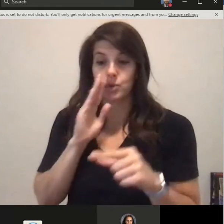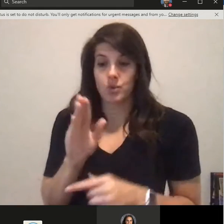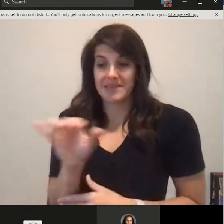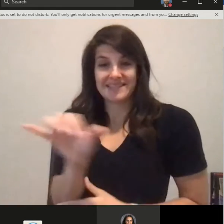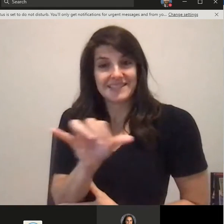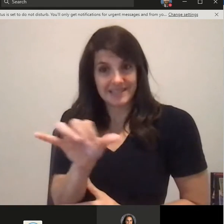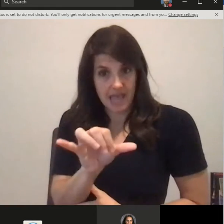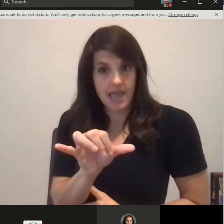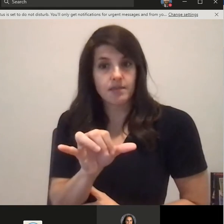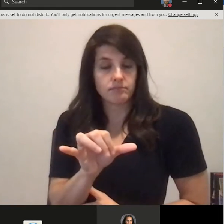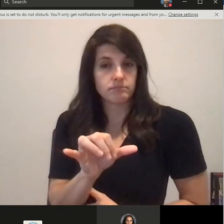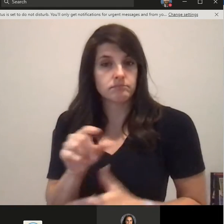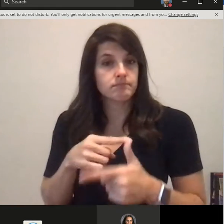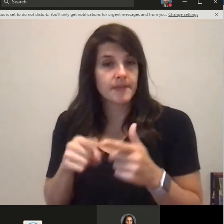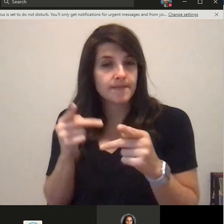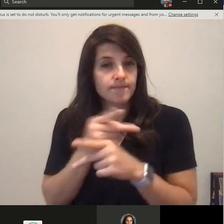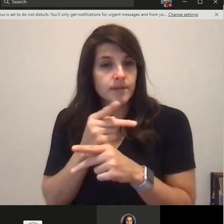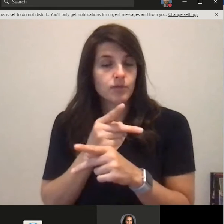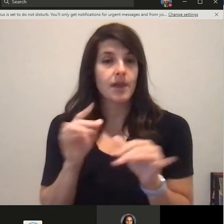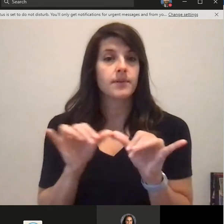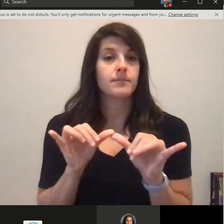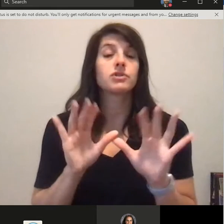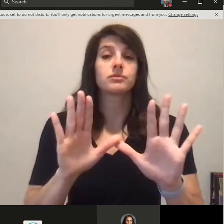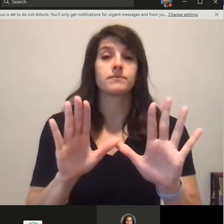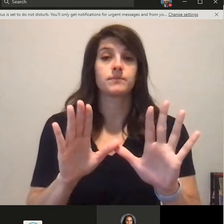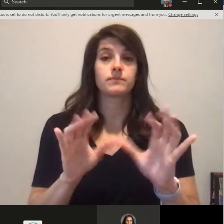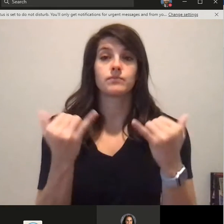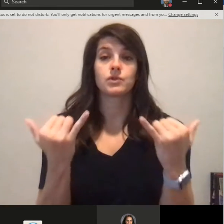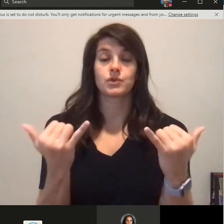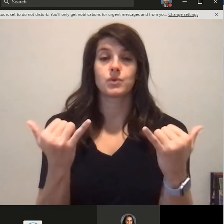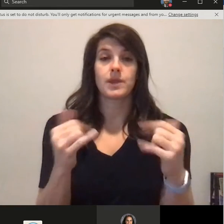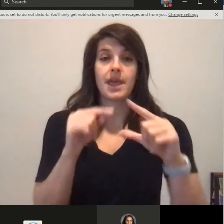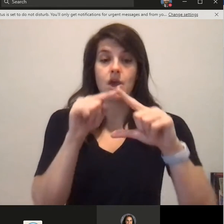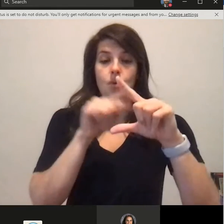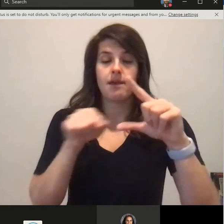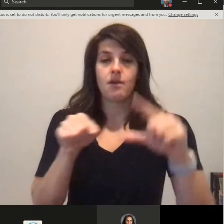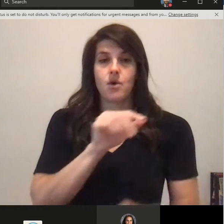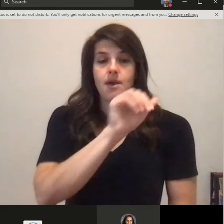So here, angle AHE,